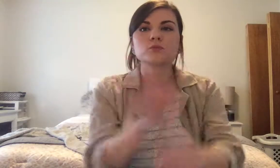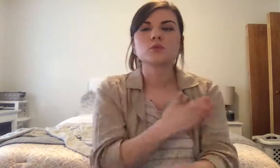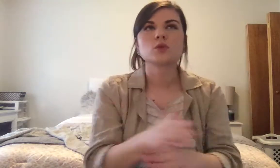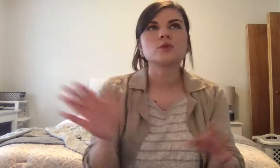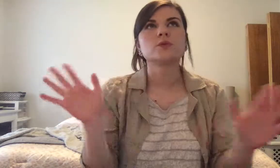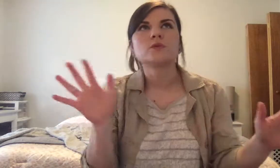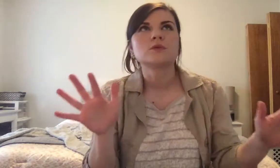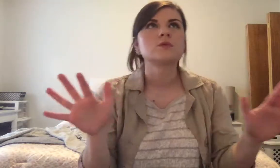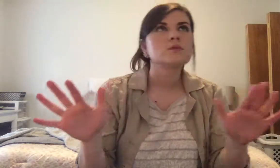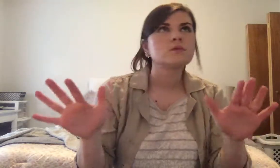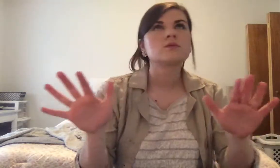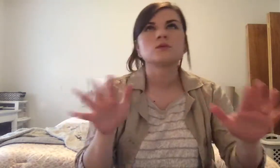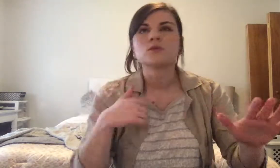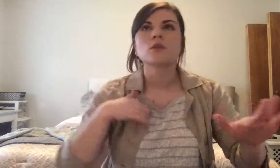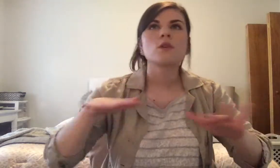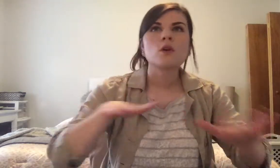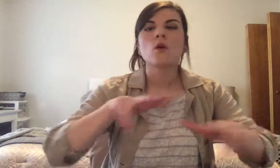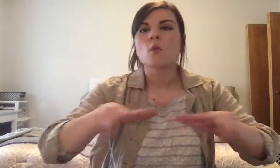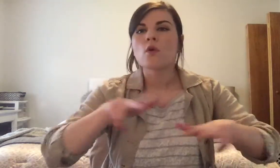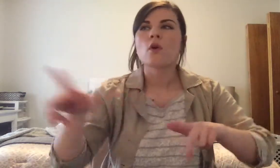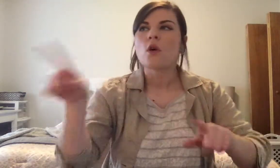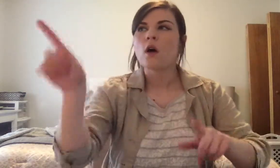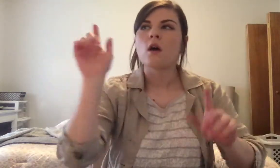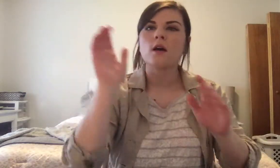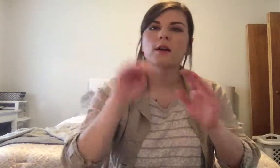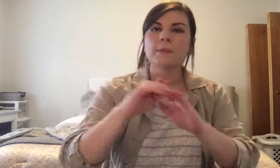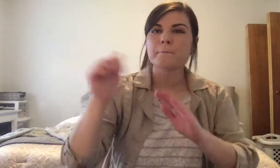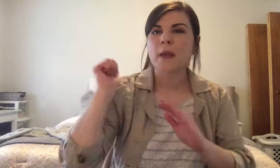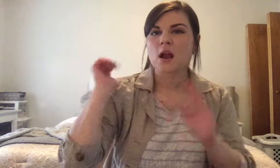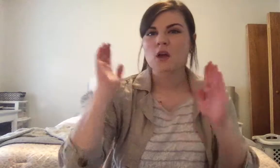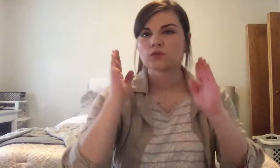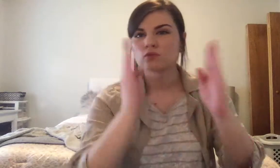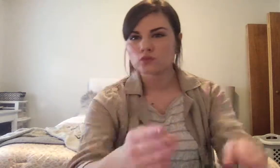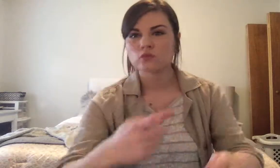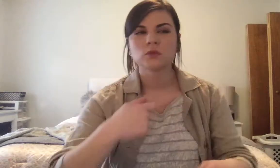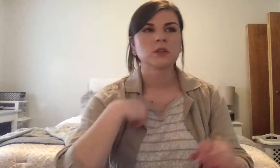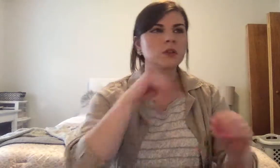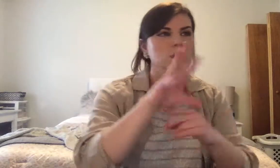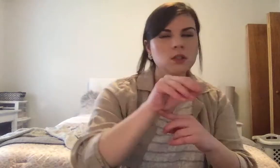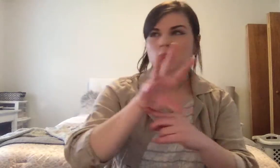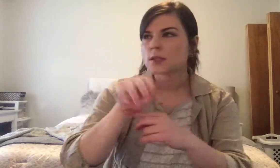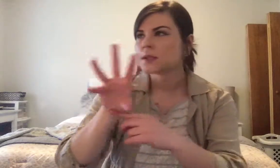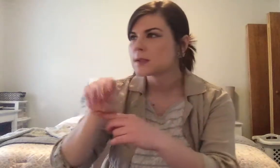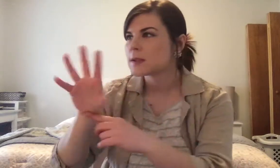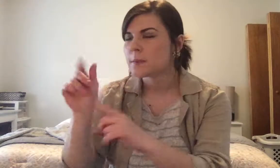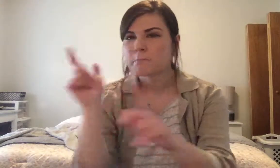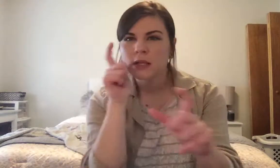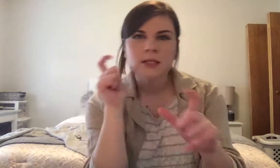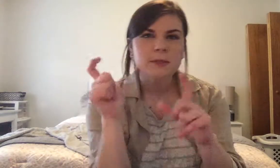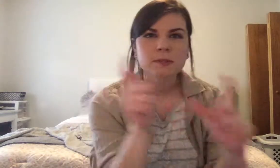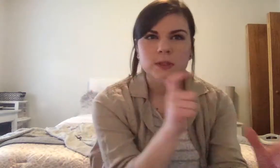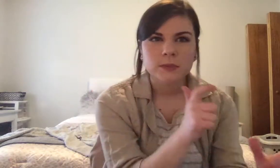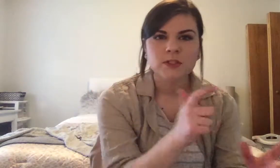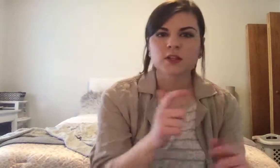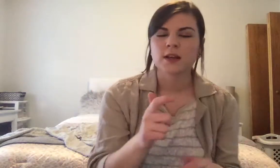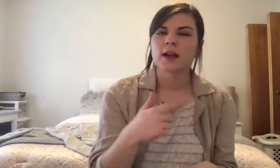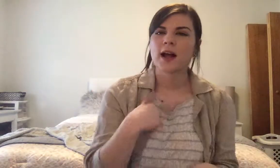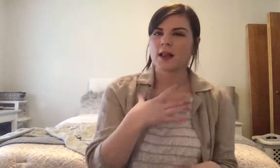go to the alleyways and take all these photographs of the alleyways and just the really behind-the-scenes stuff and the dirt